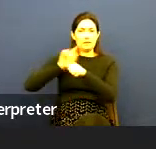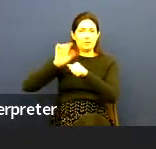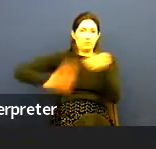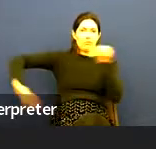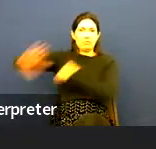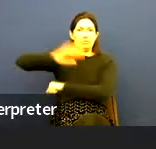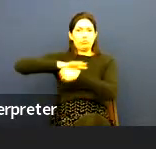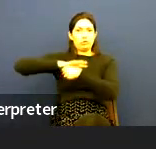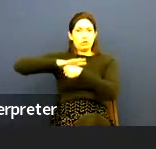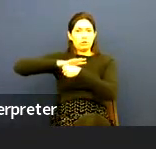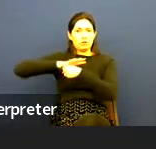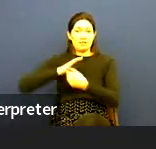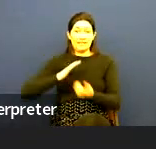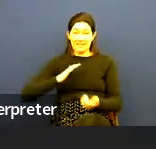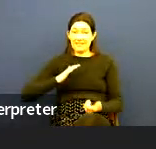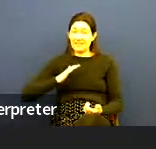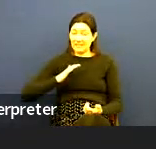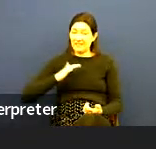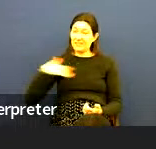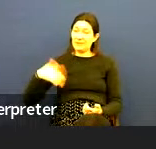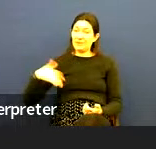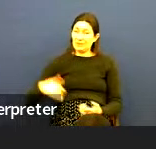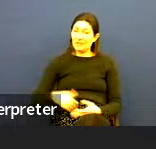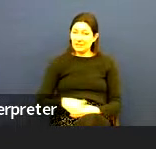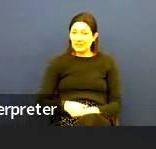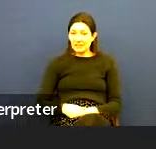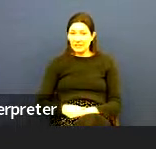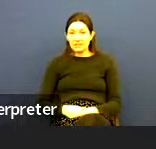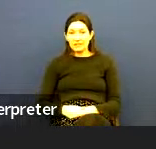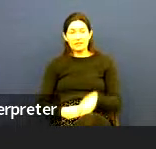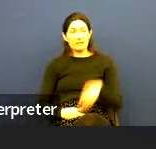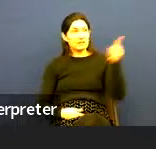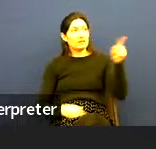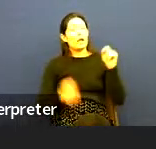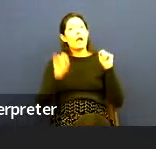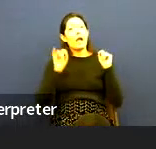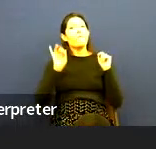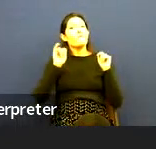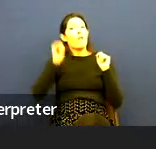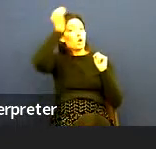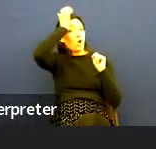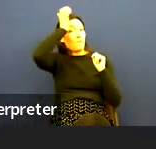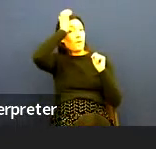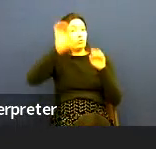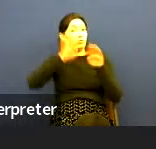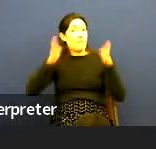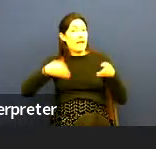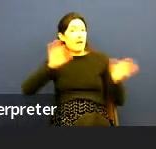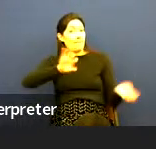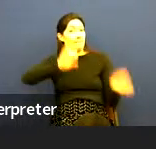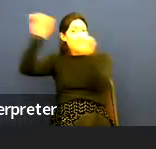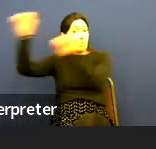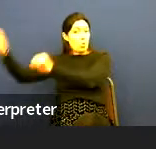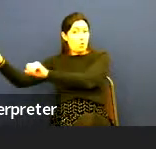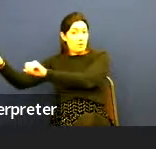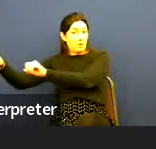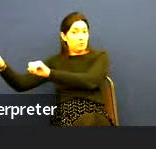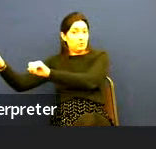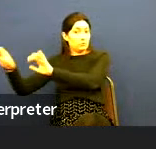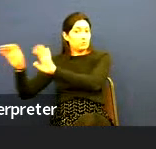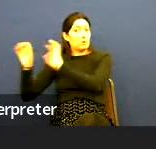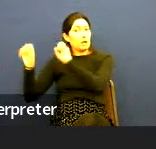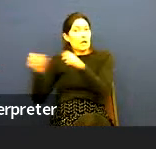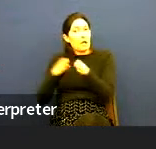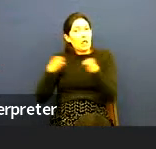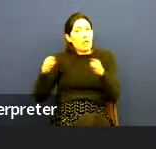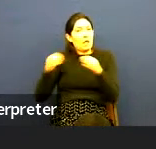So maybe even, I don't know. This dumpster and kind of work it this way. Right.